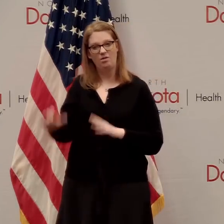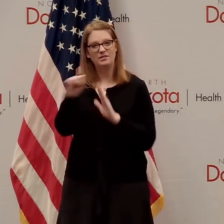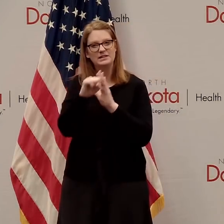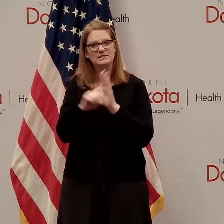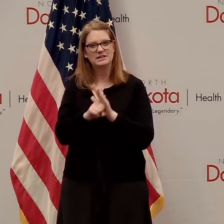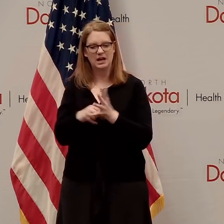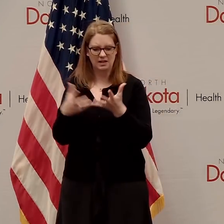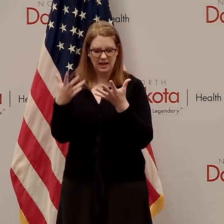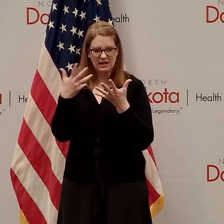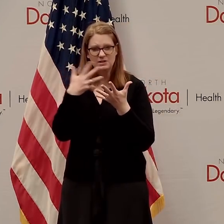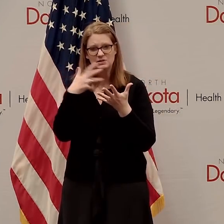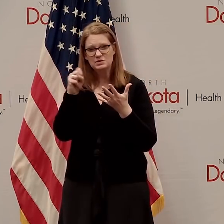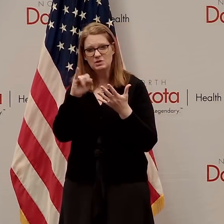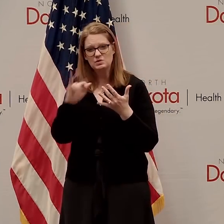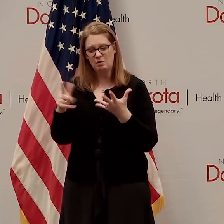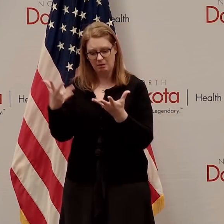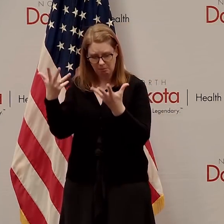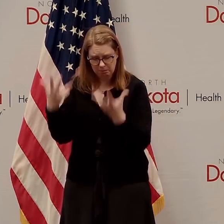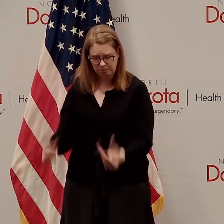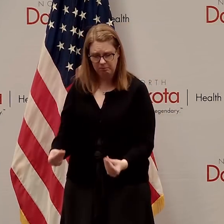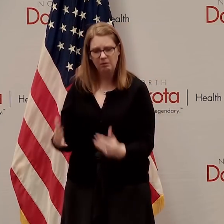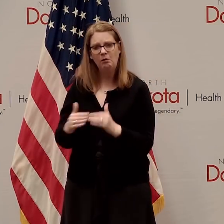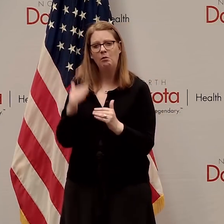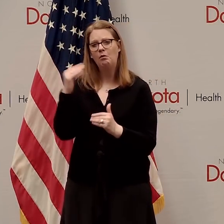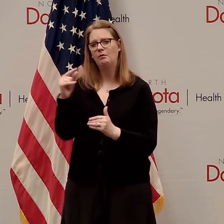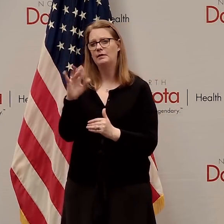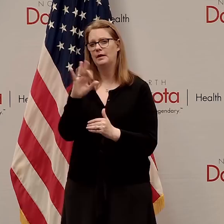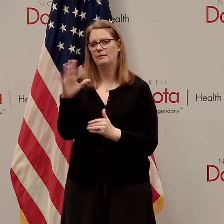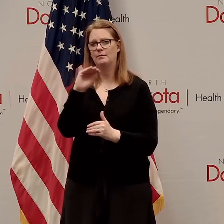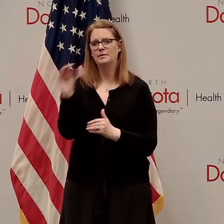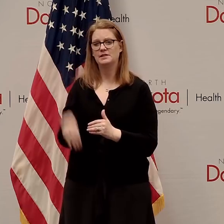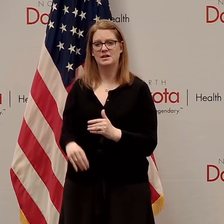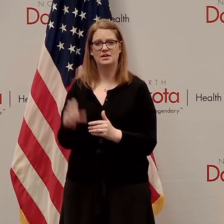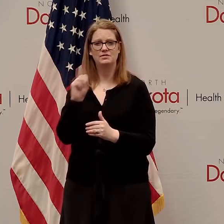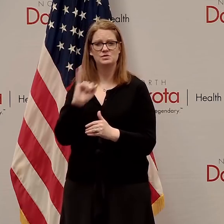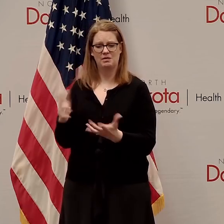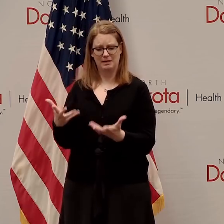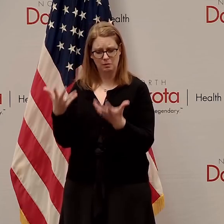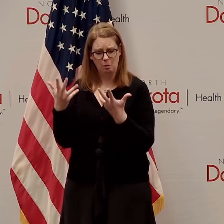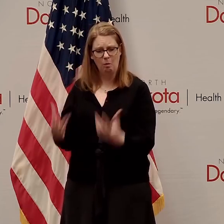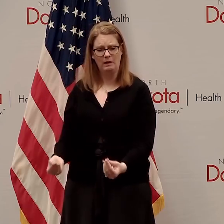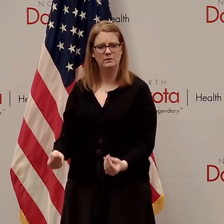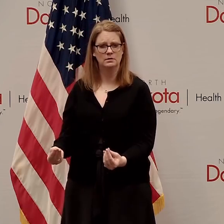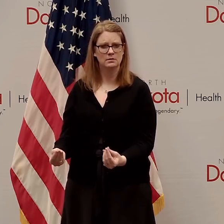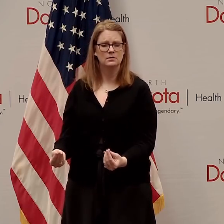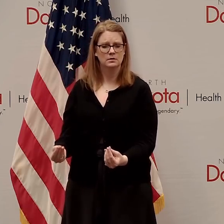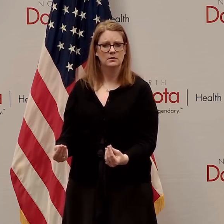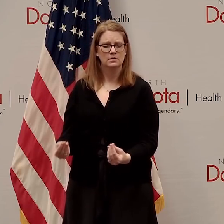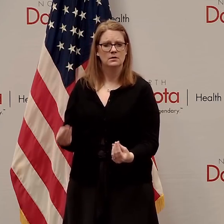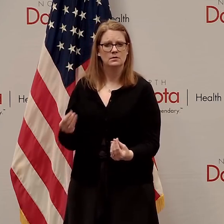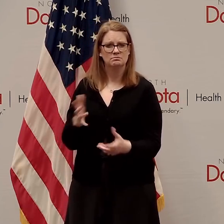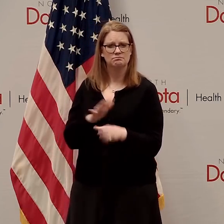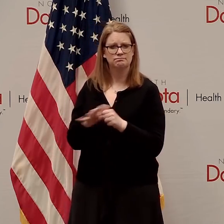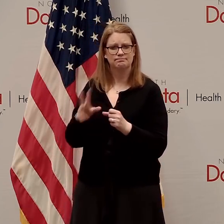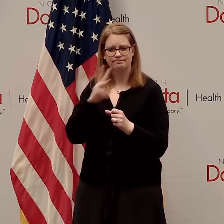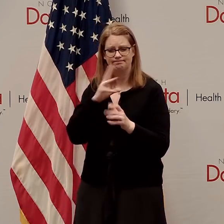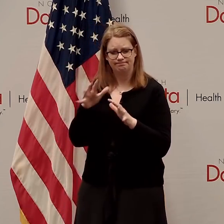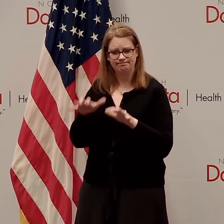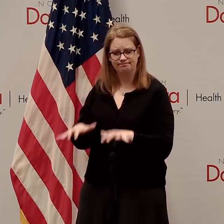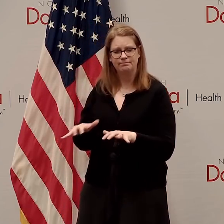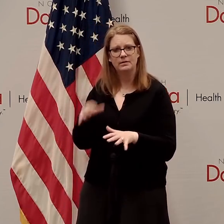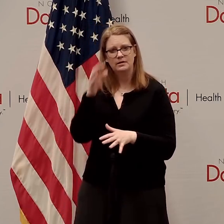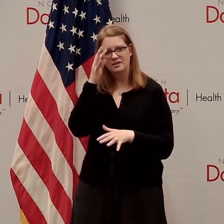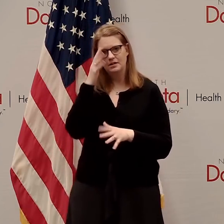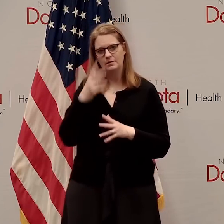state, over the 95th percentile in a majority of our state. So in anticipation of significant spring